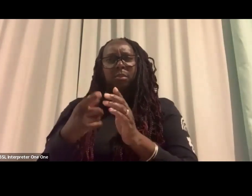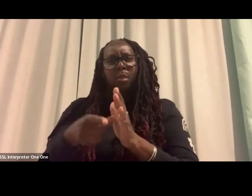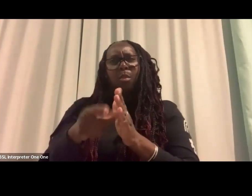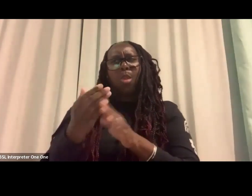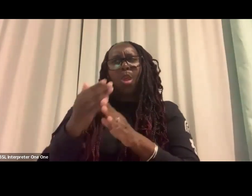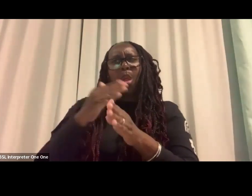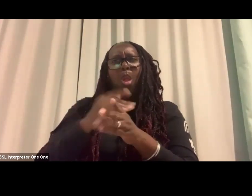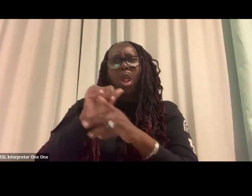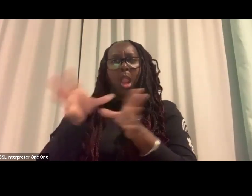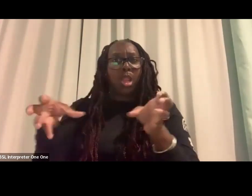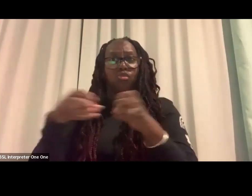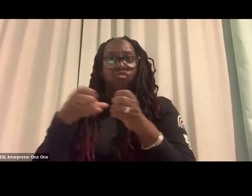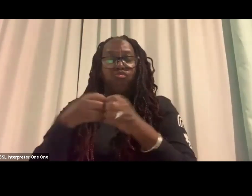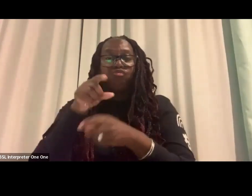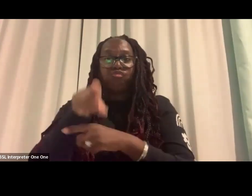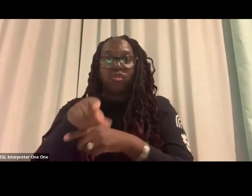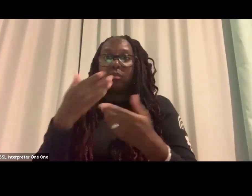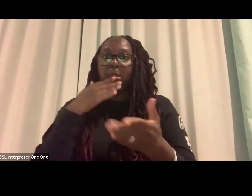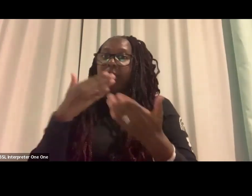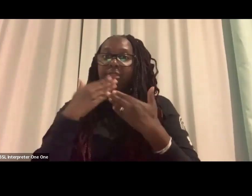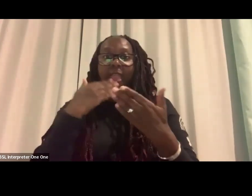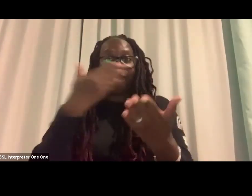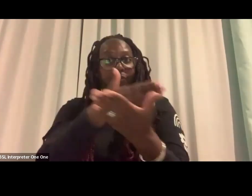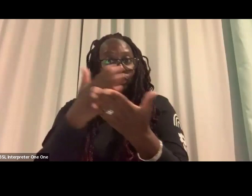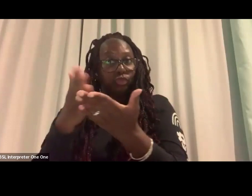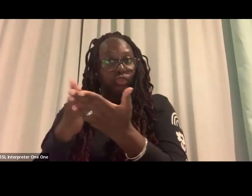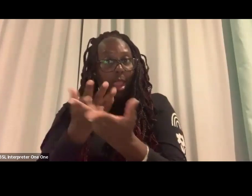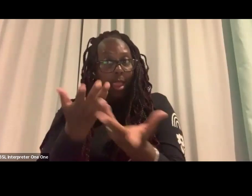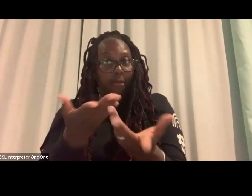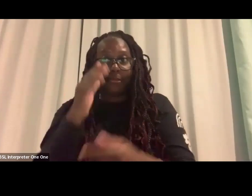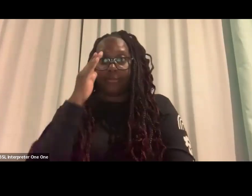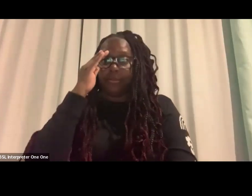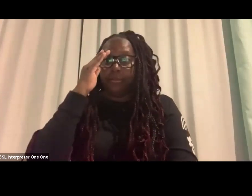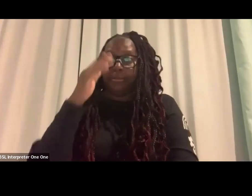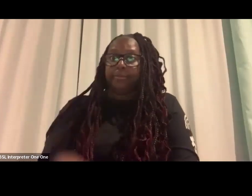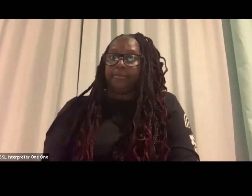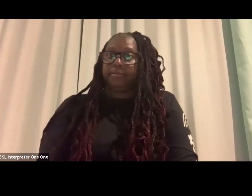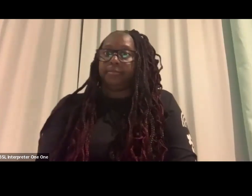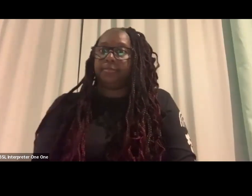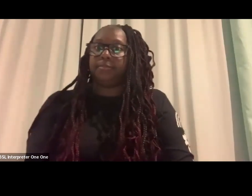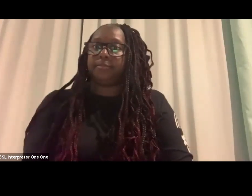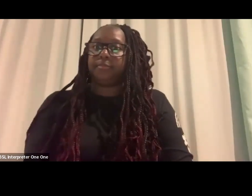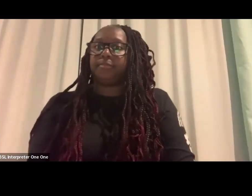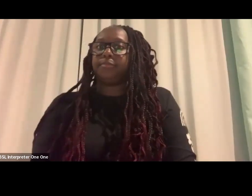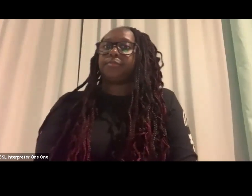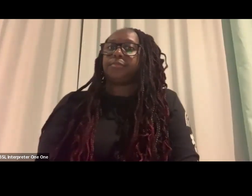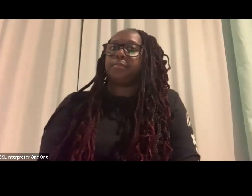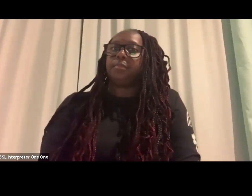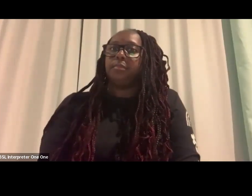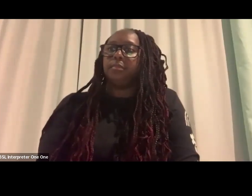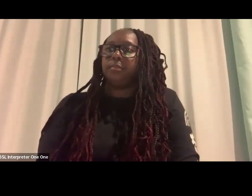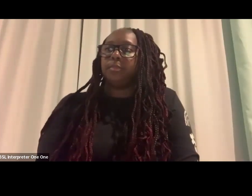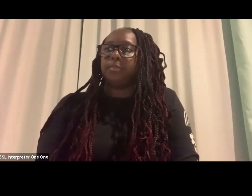possible. So really grateful to be able to share it with you today. I think that